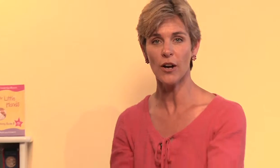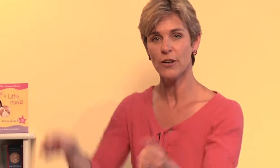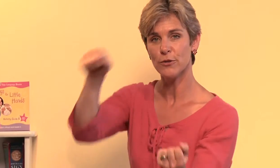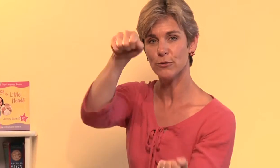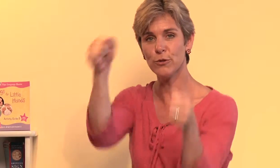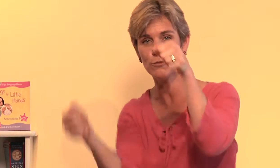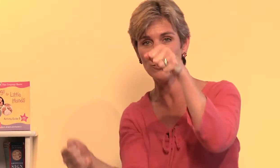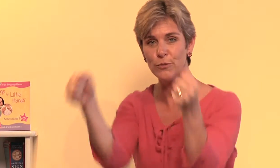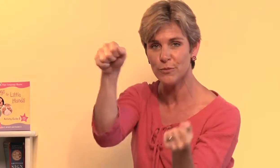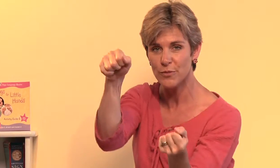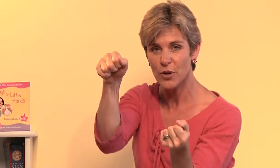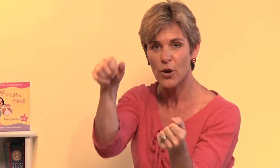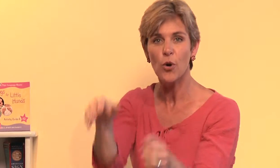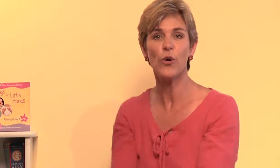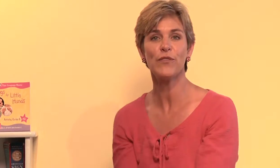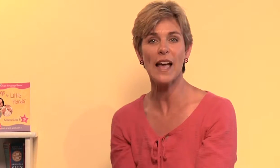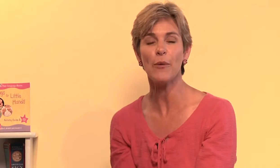car, vroom, vroom, or flower.